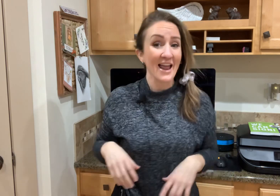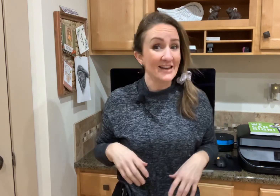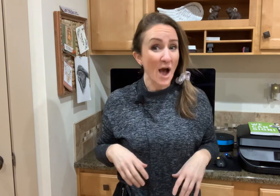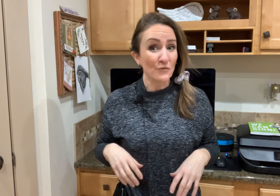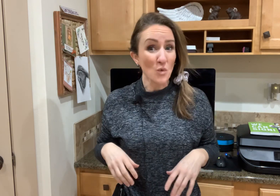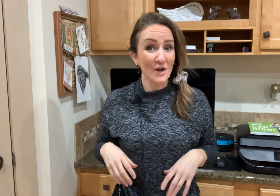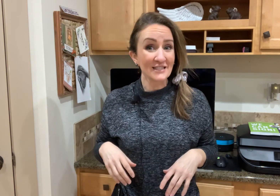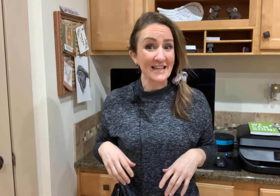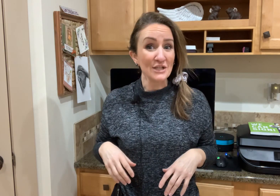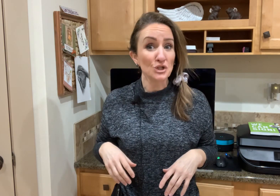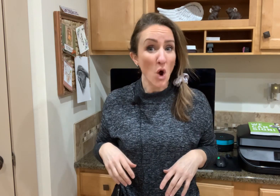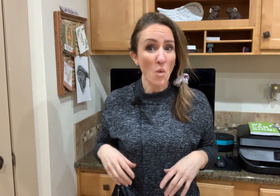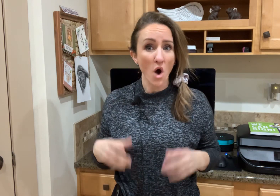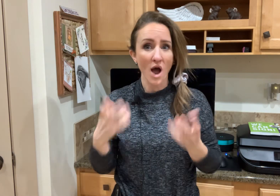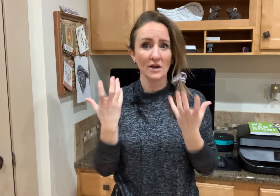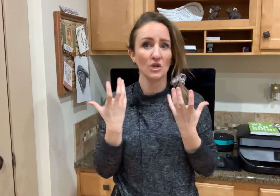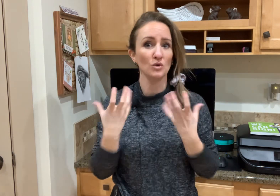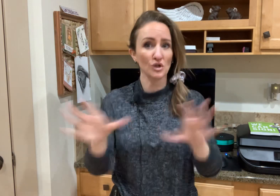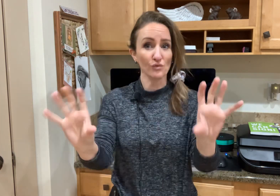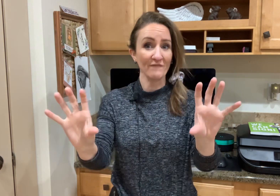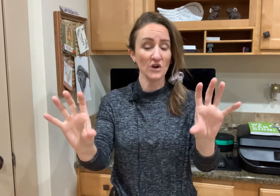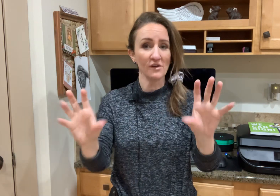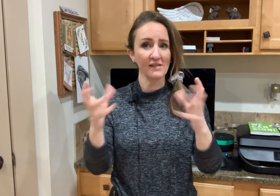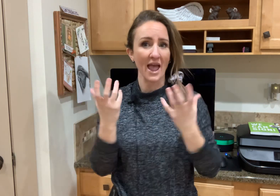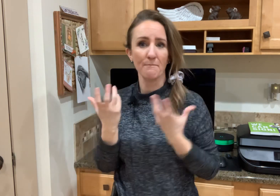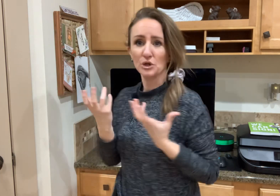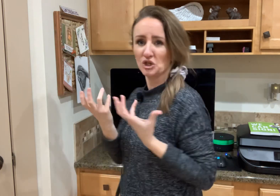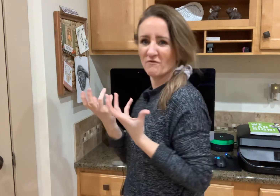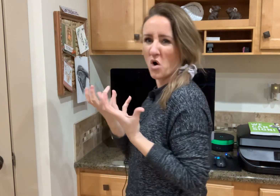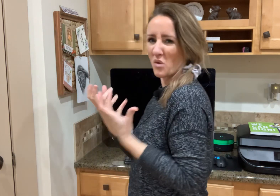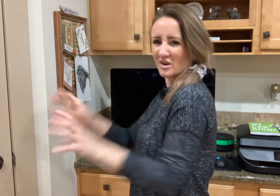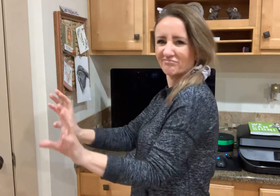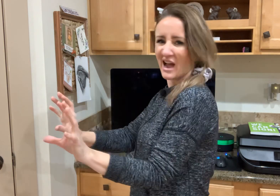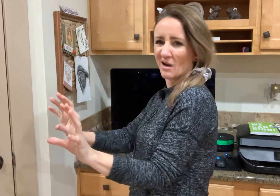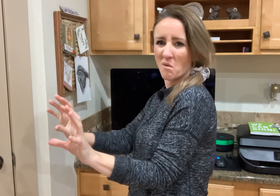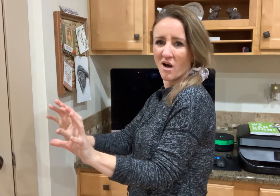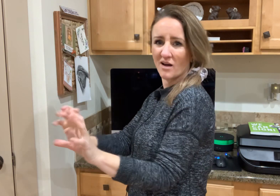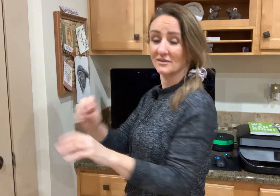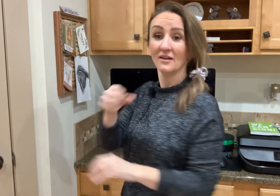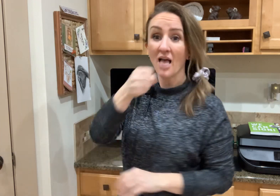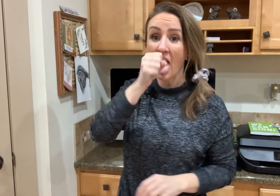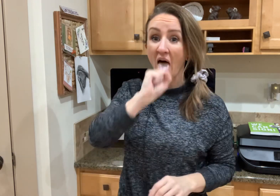now if you wanted to say don't want, you just reverse it and push it forward. I don't want.